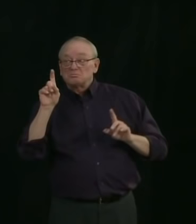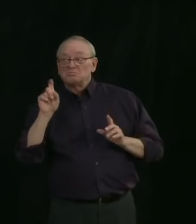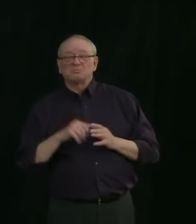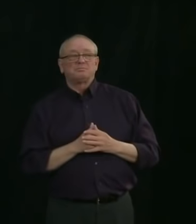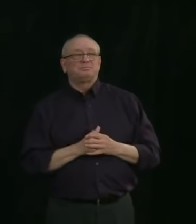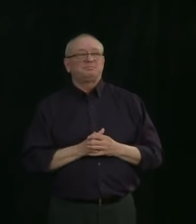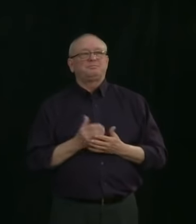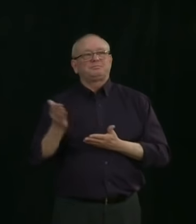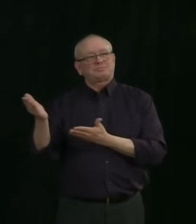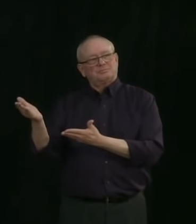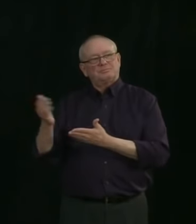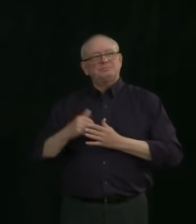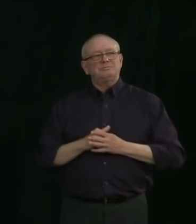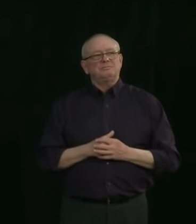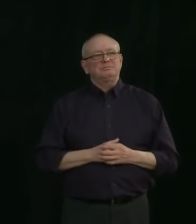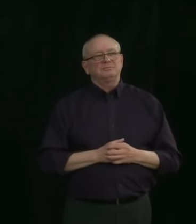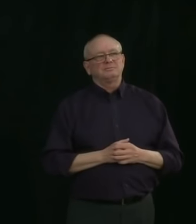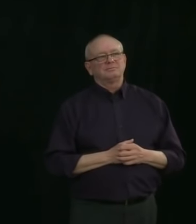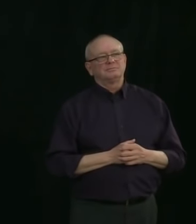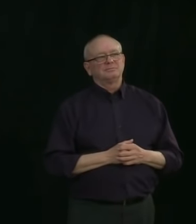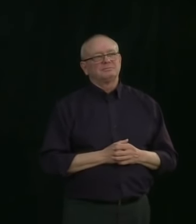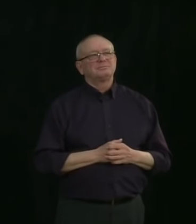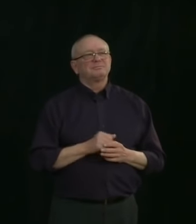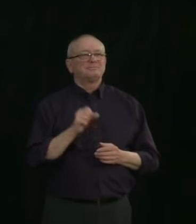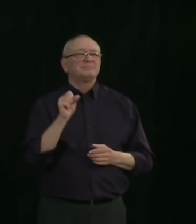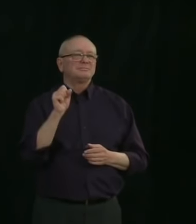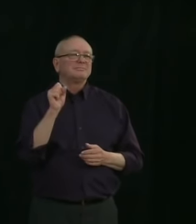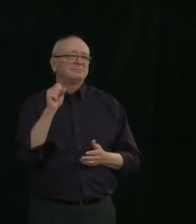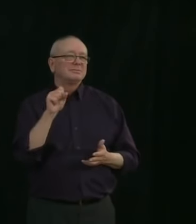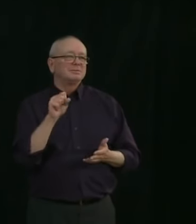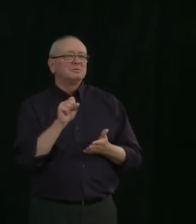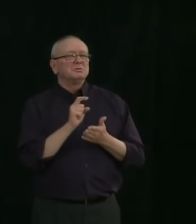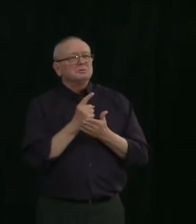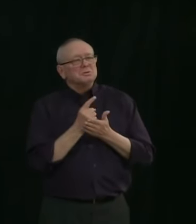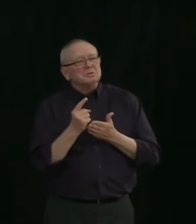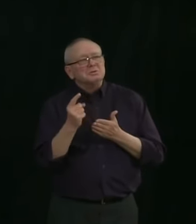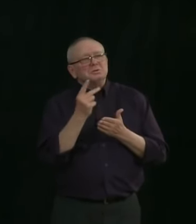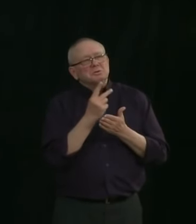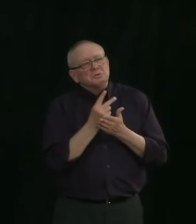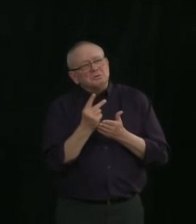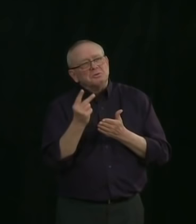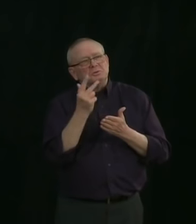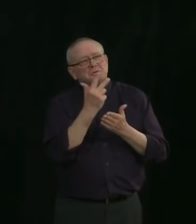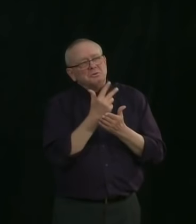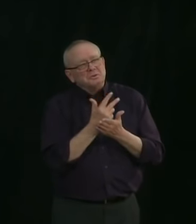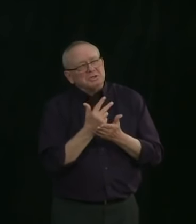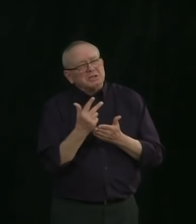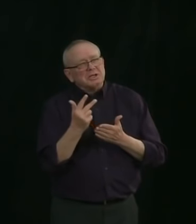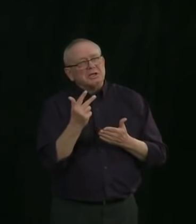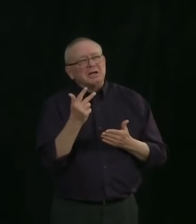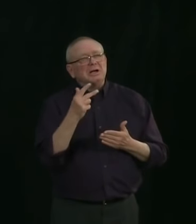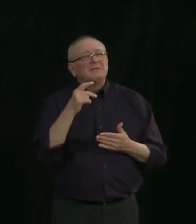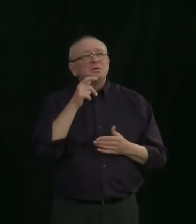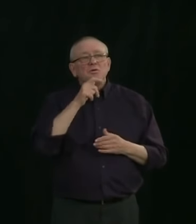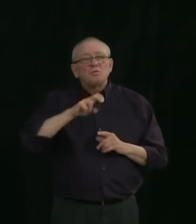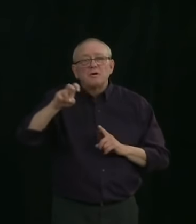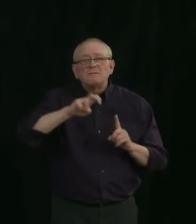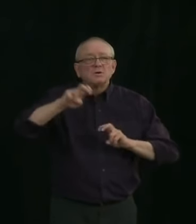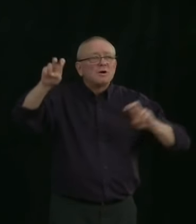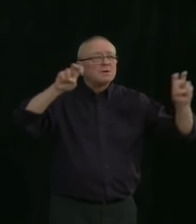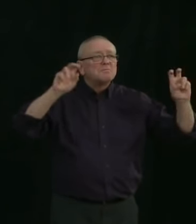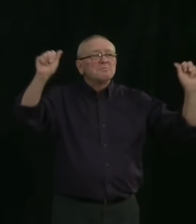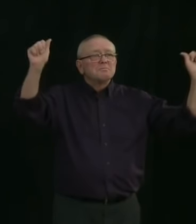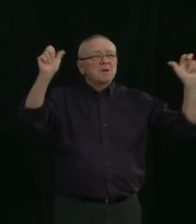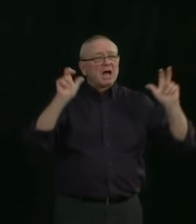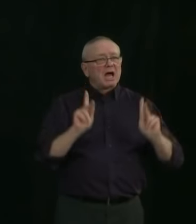the weeks that we had a very high demand for testing with returning travelers. We worked very hard to expand capacity, and I want to say thank you